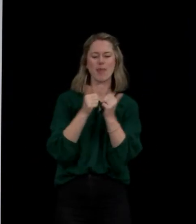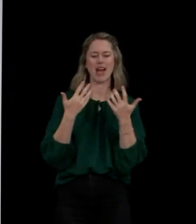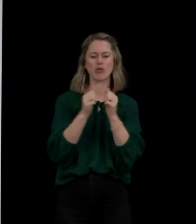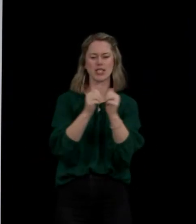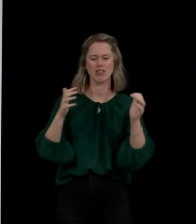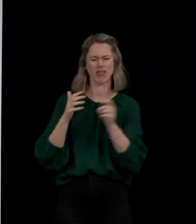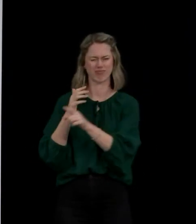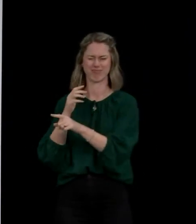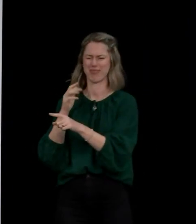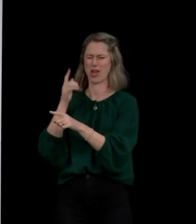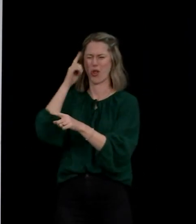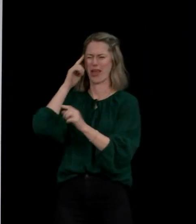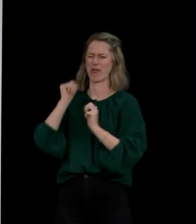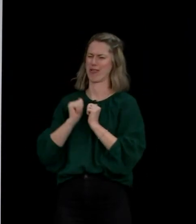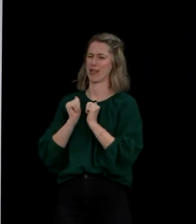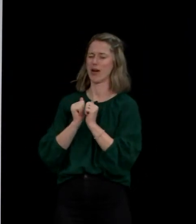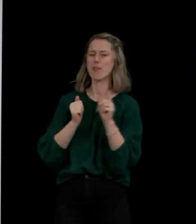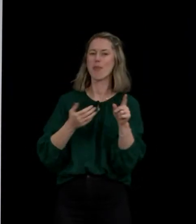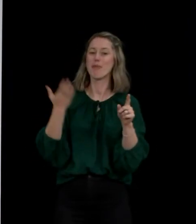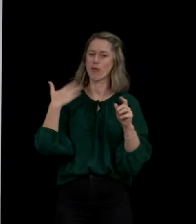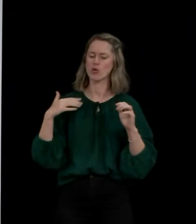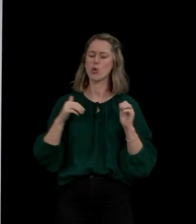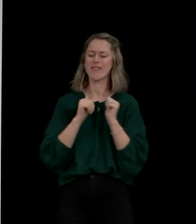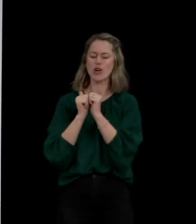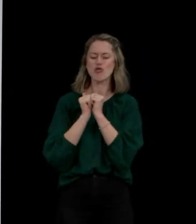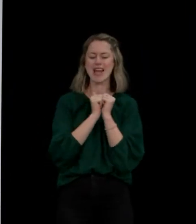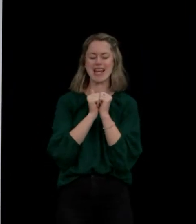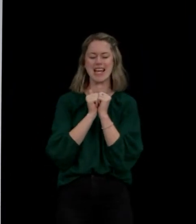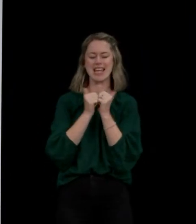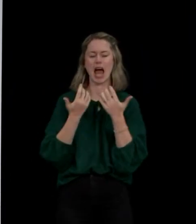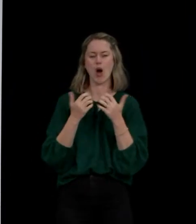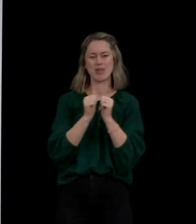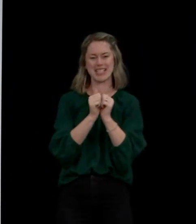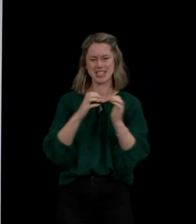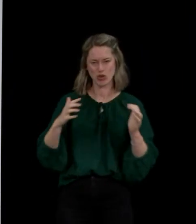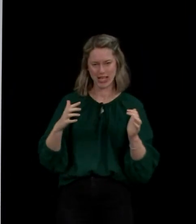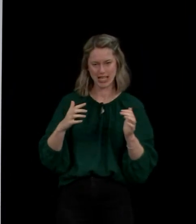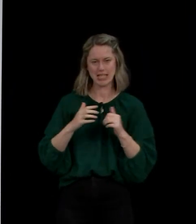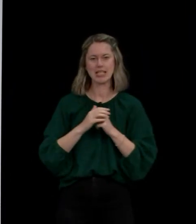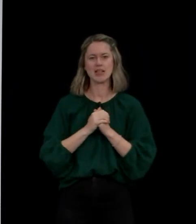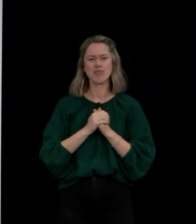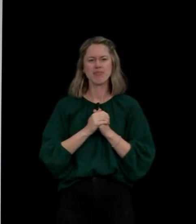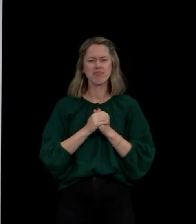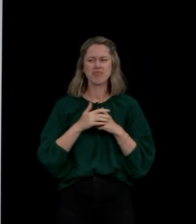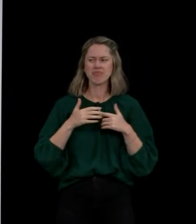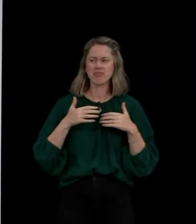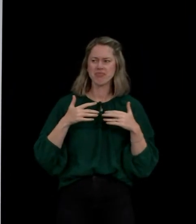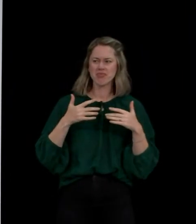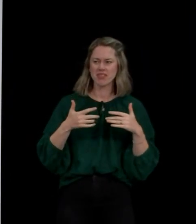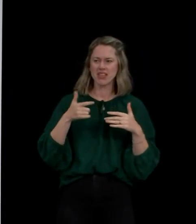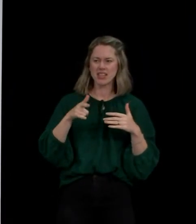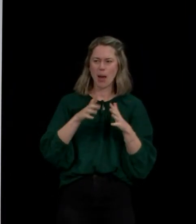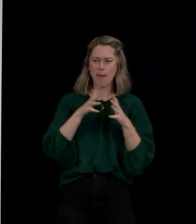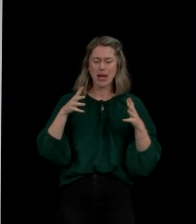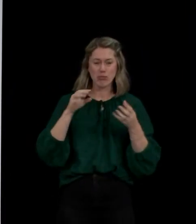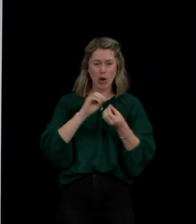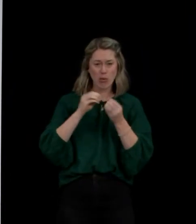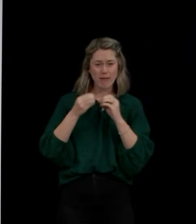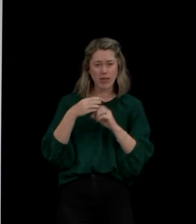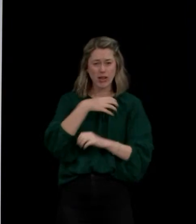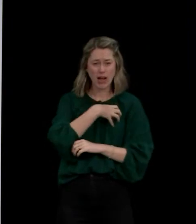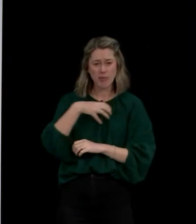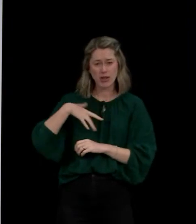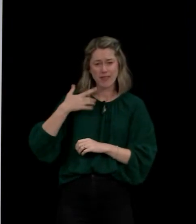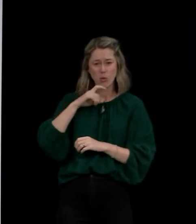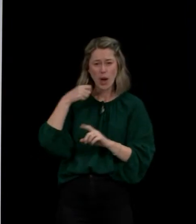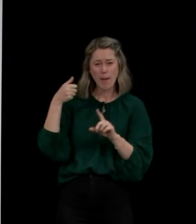one. Well, it's close enough to one, and now it's obviously not there. So I guess the question is, how big a problem is that for your government? Do you think it could